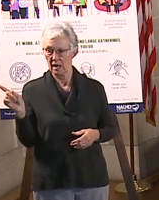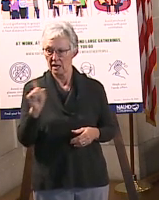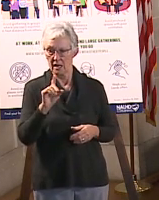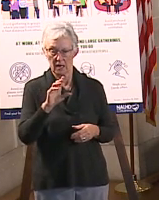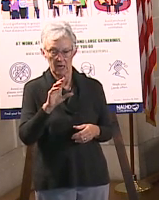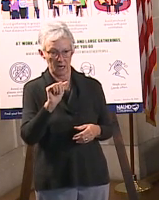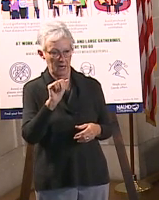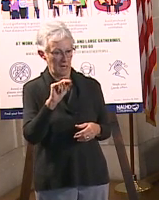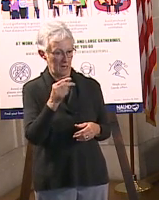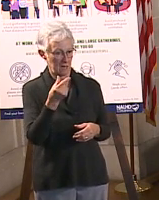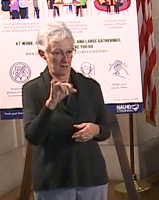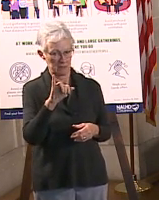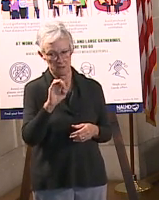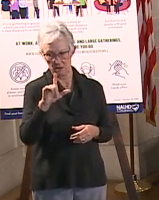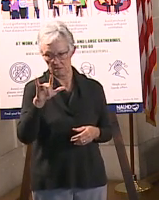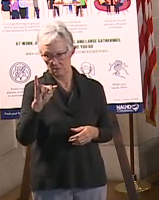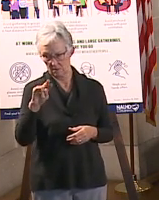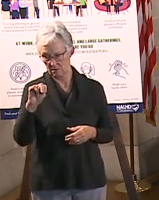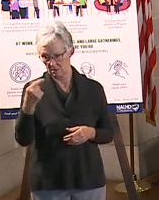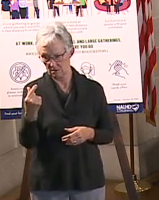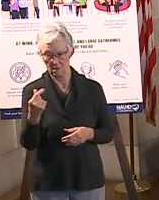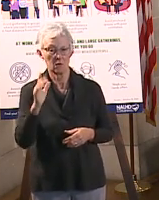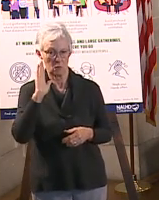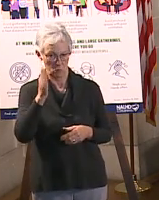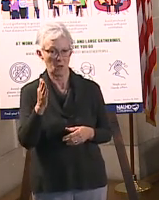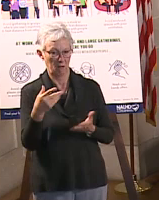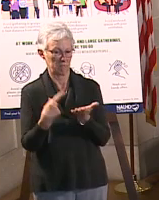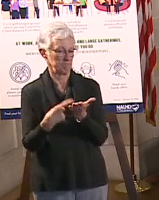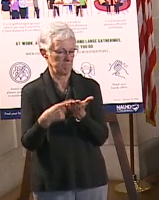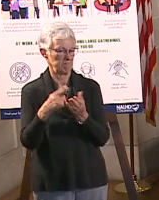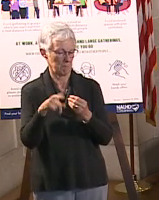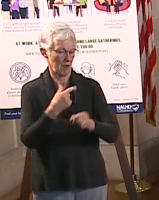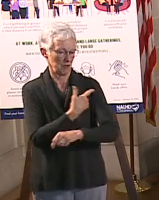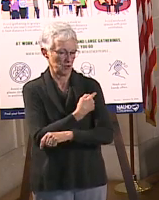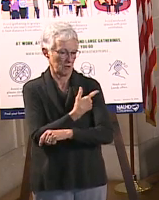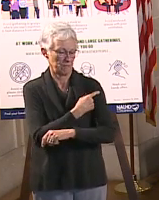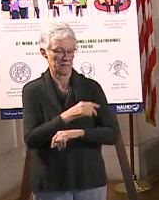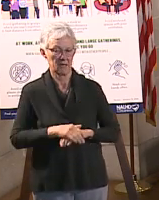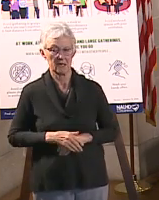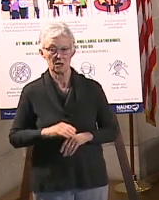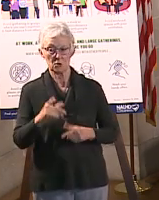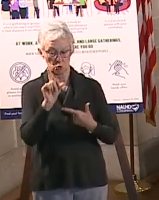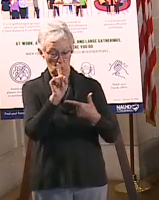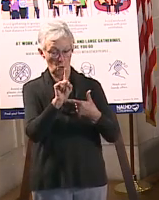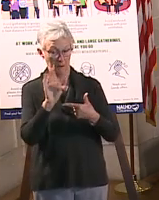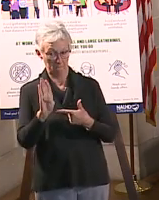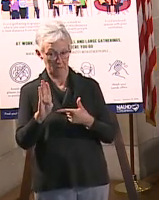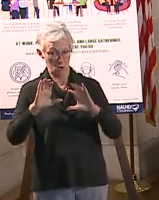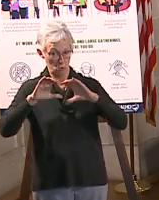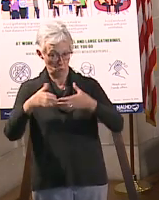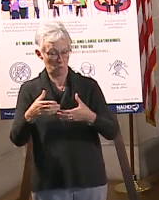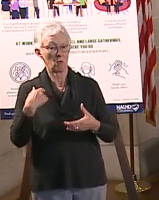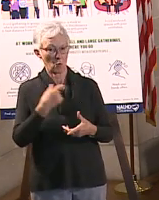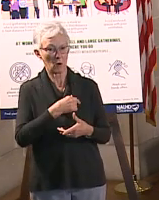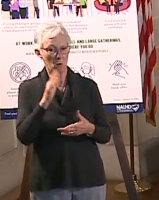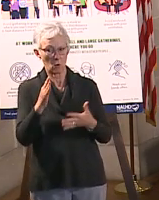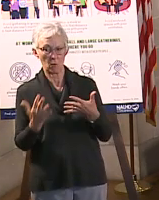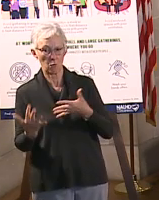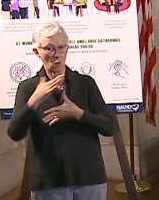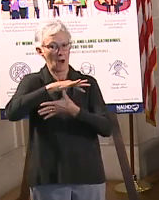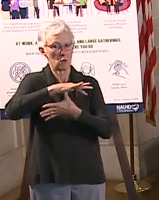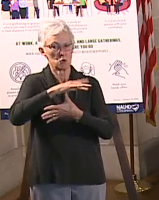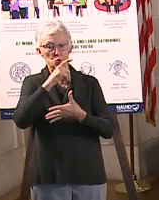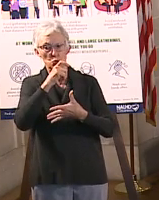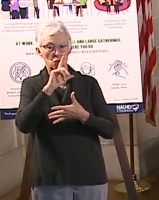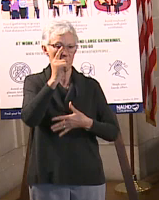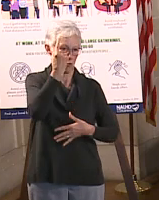into Phase 1B, we're going to be prioritizing in that phase, just like we've prioritized with healthcare workers. We're going to be talking